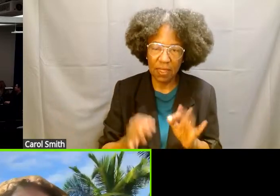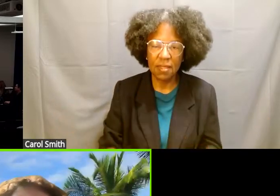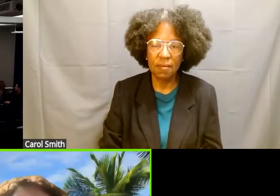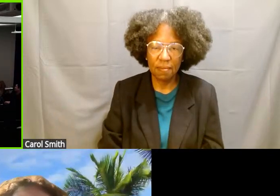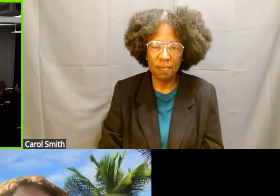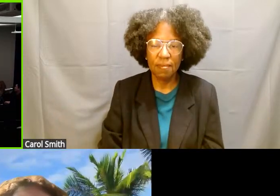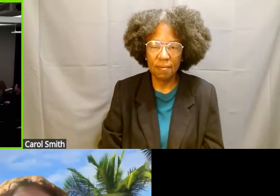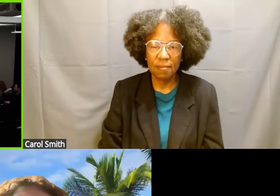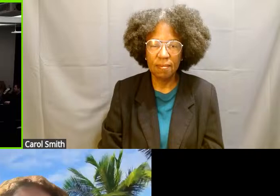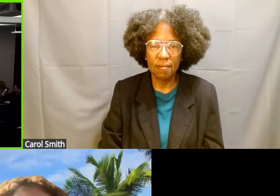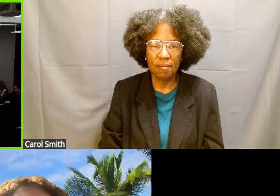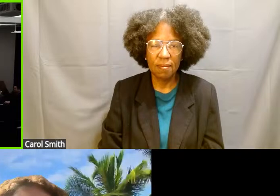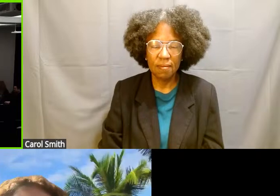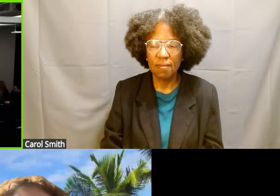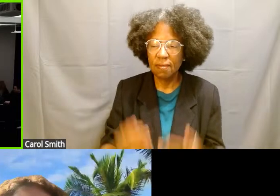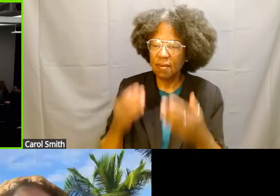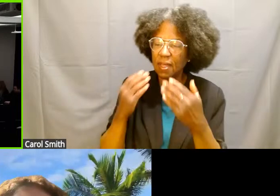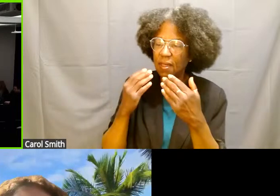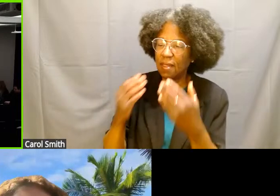Thank you.